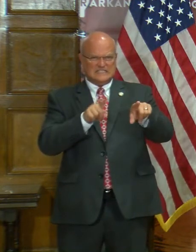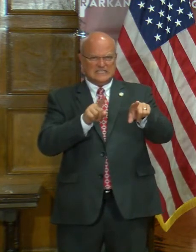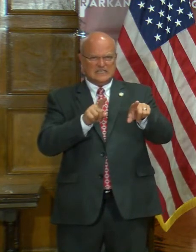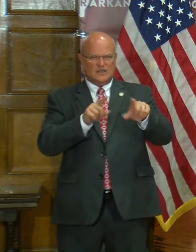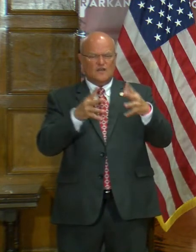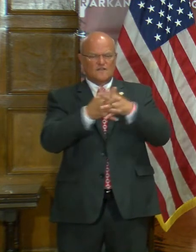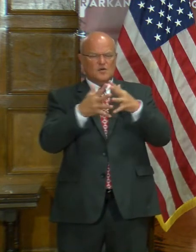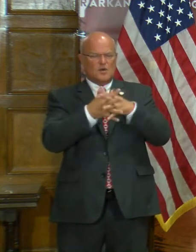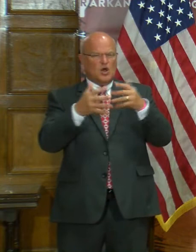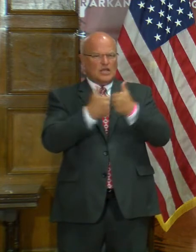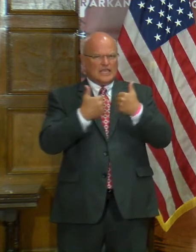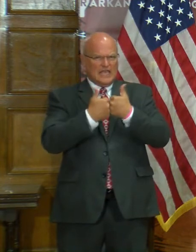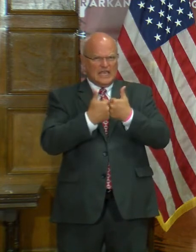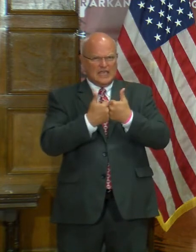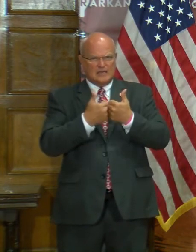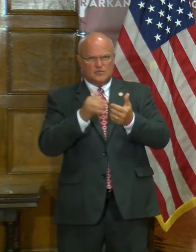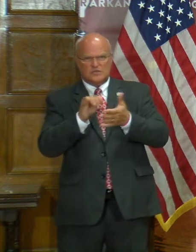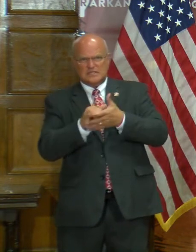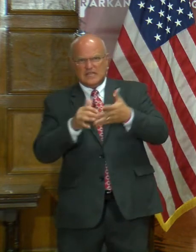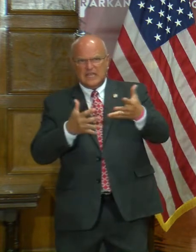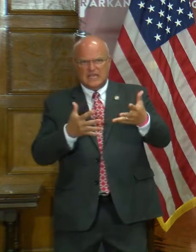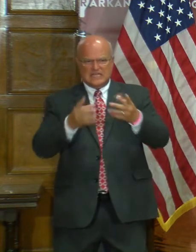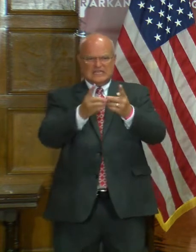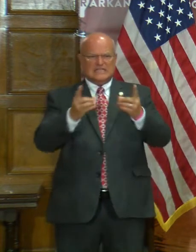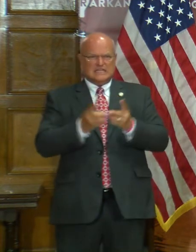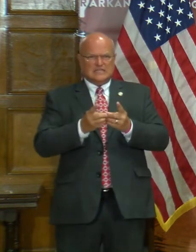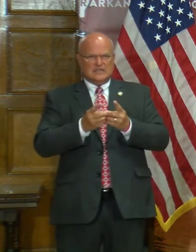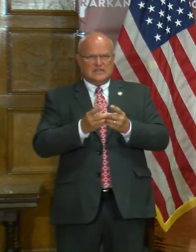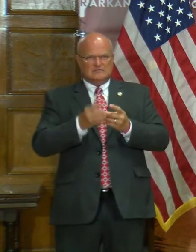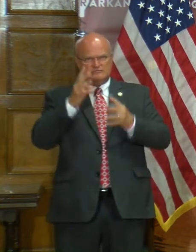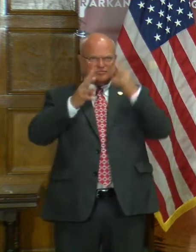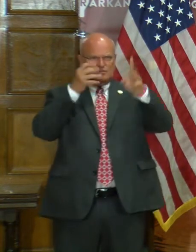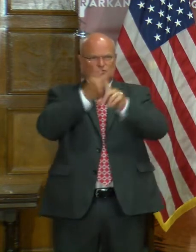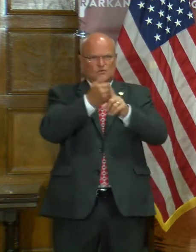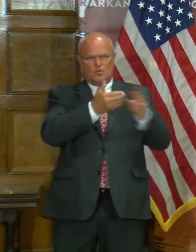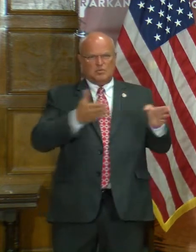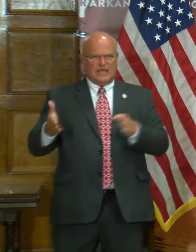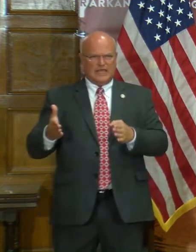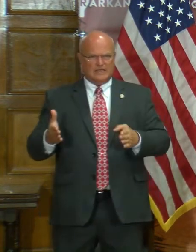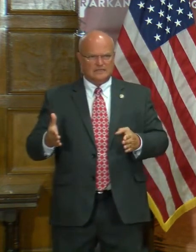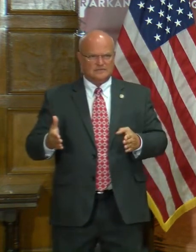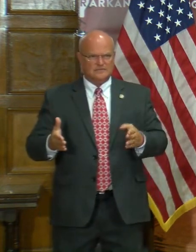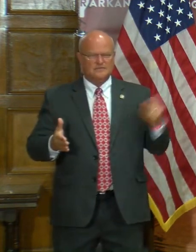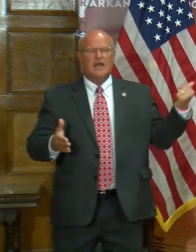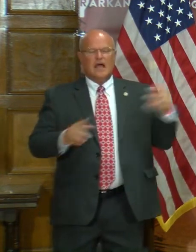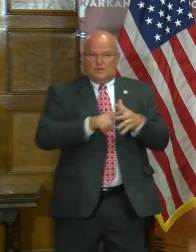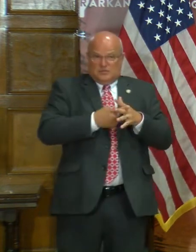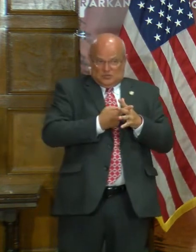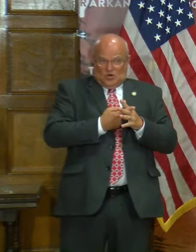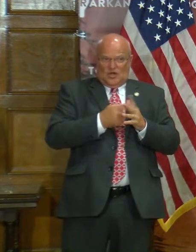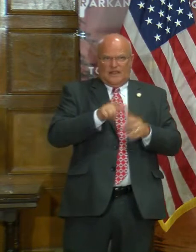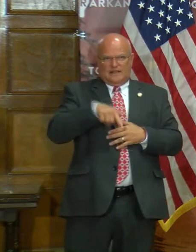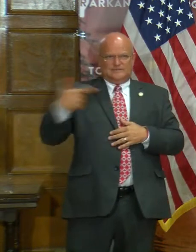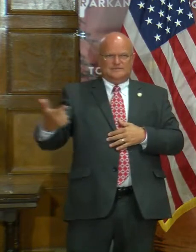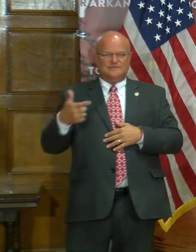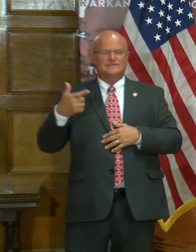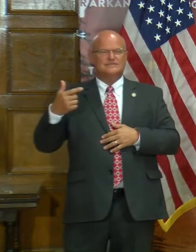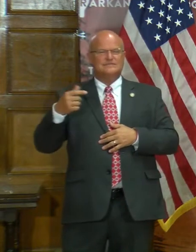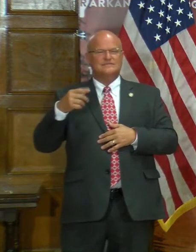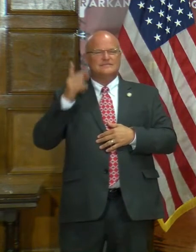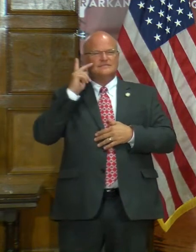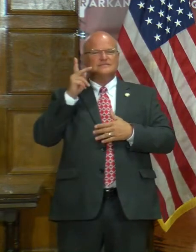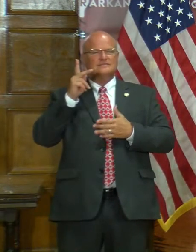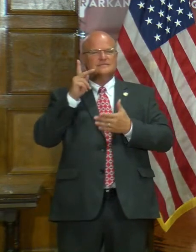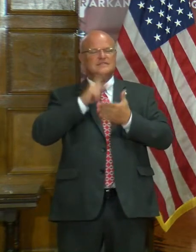football games, or is that kind of one of those deals where districts are going to have to sort of come up with their own plans for that? Let me start with that, and I'll certainly invite them to